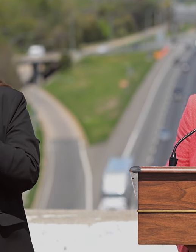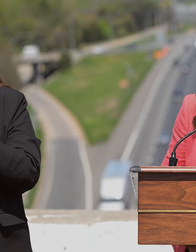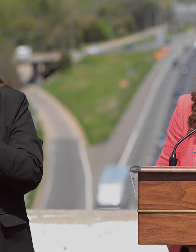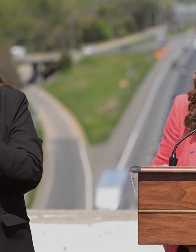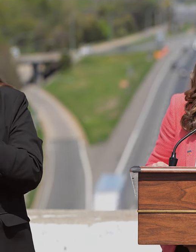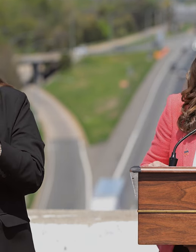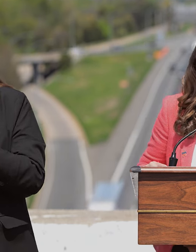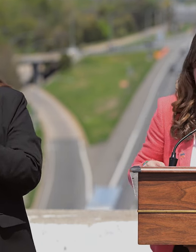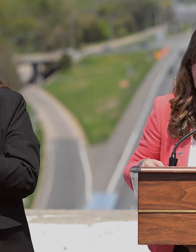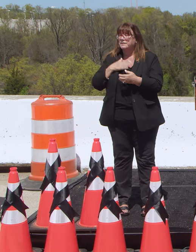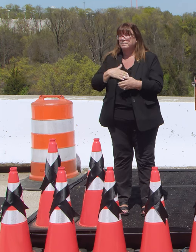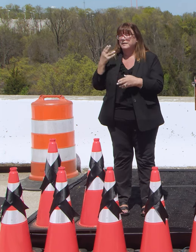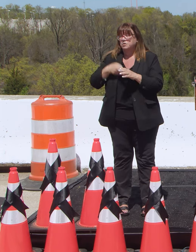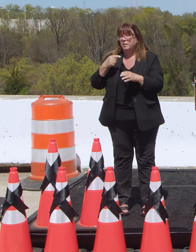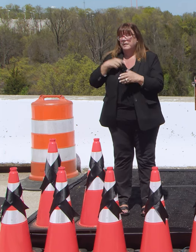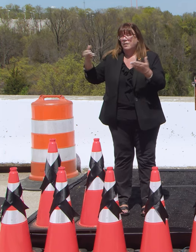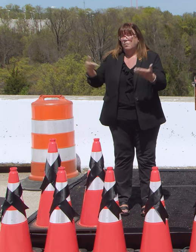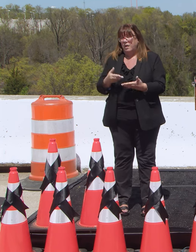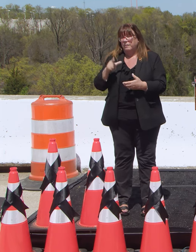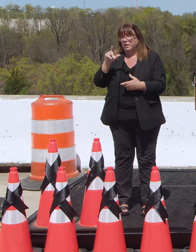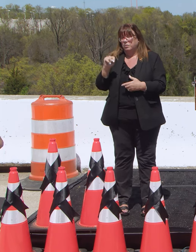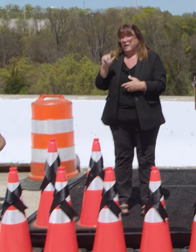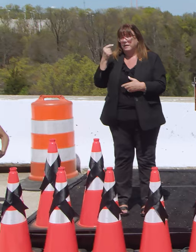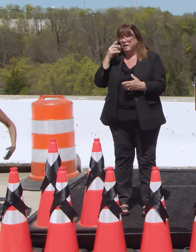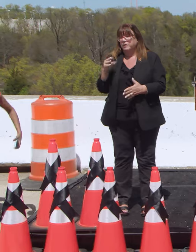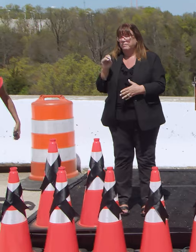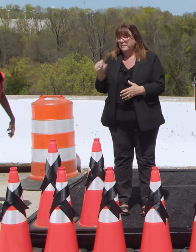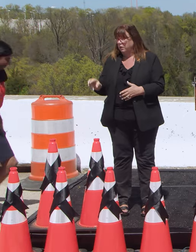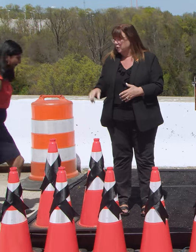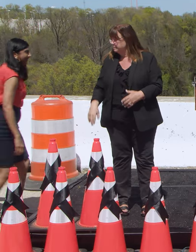Governor's office. Please join me in welcoming Lieutenant Governor Miller.